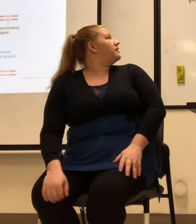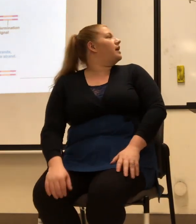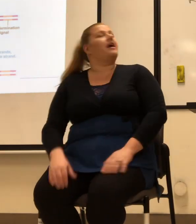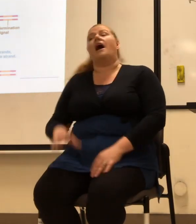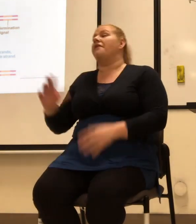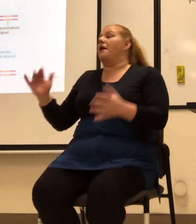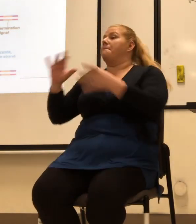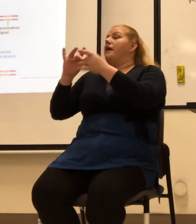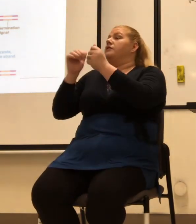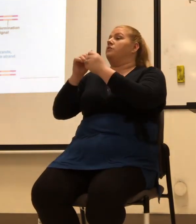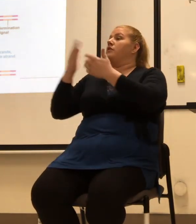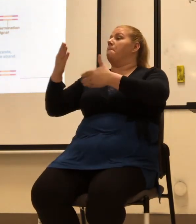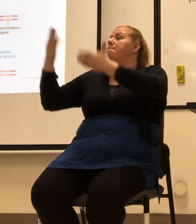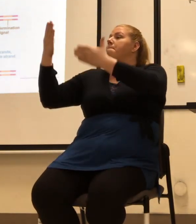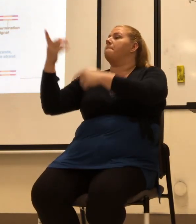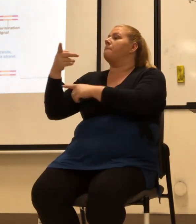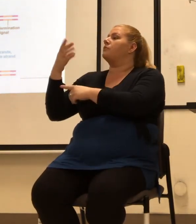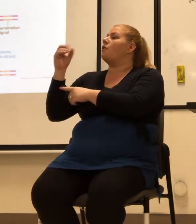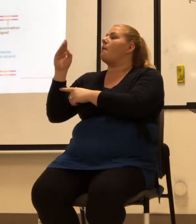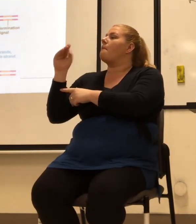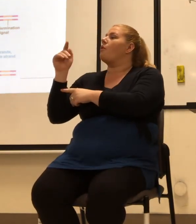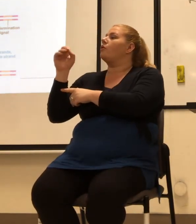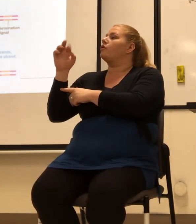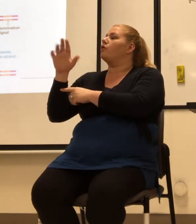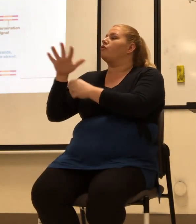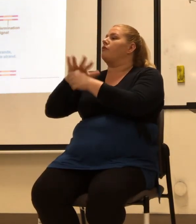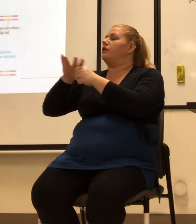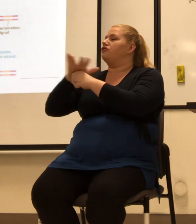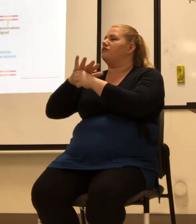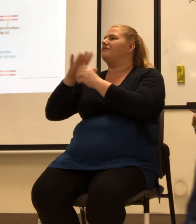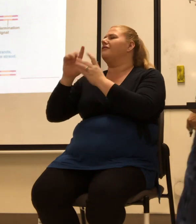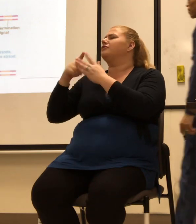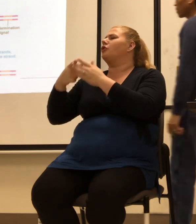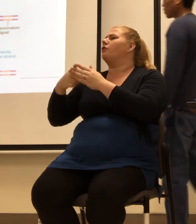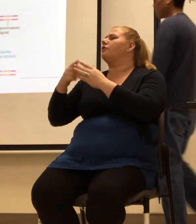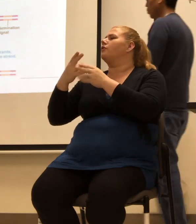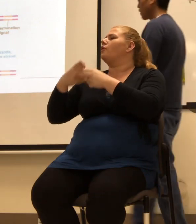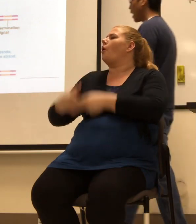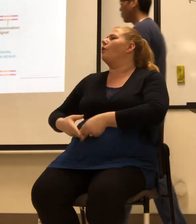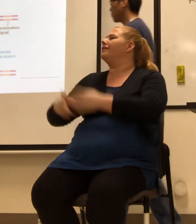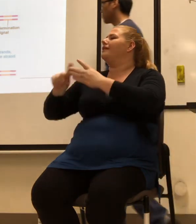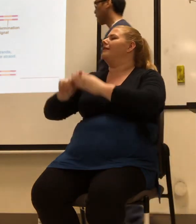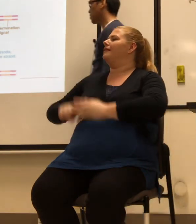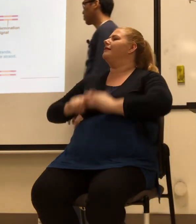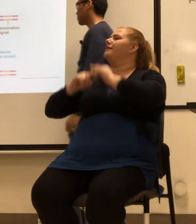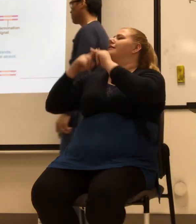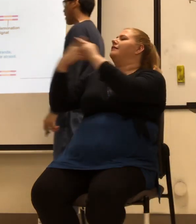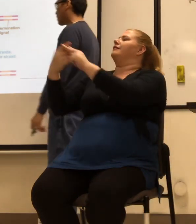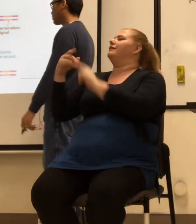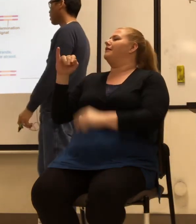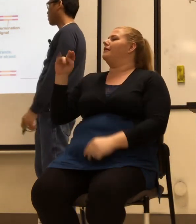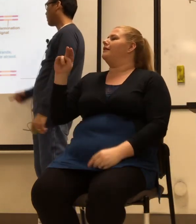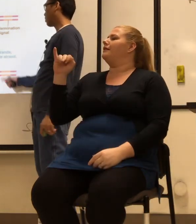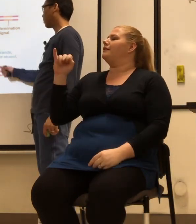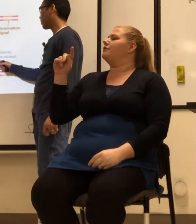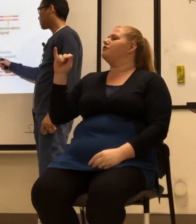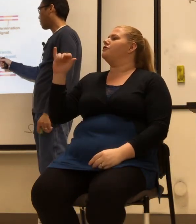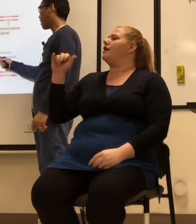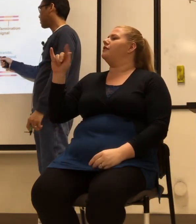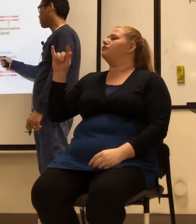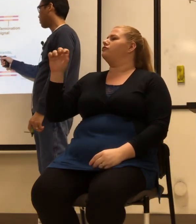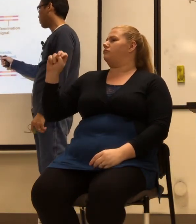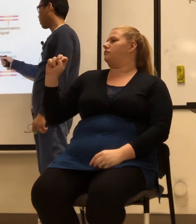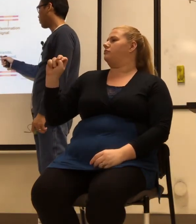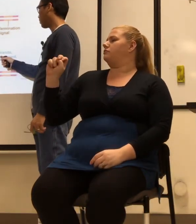That's what they call initiation, okay? With the help of the transcription factors, RNA